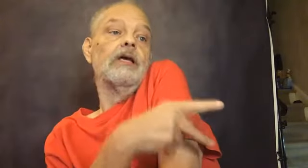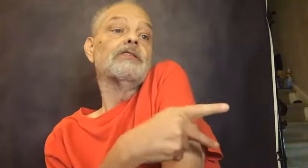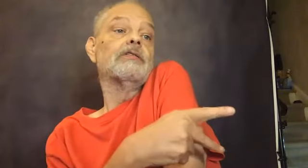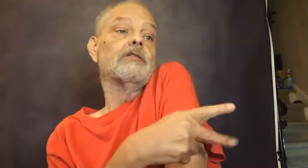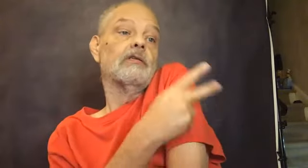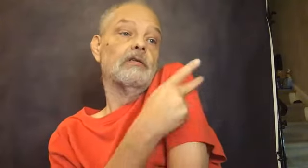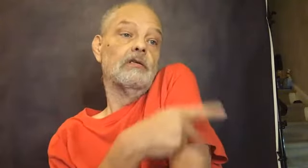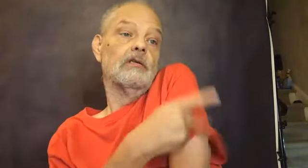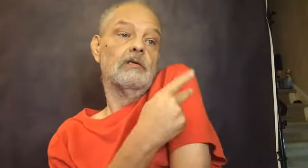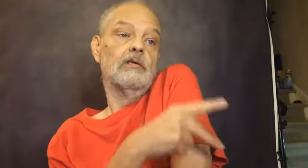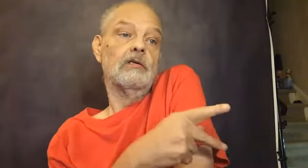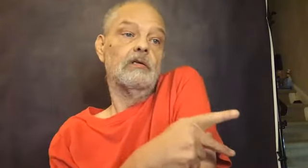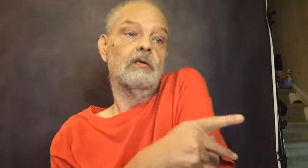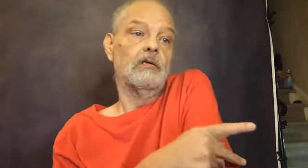Patient.